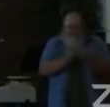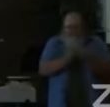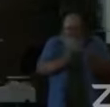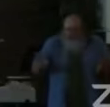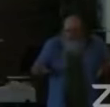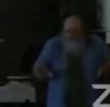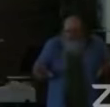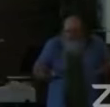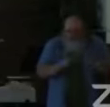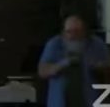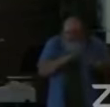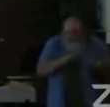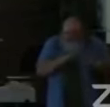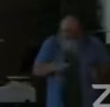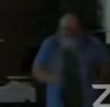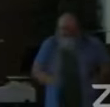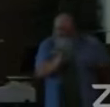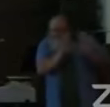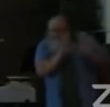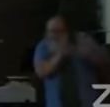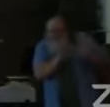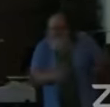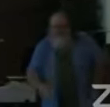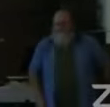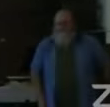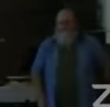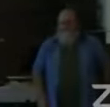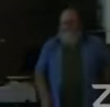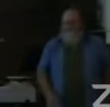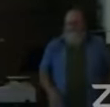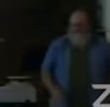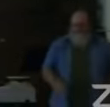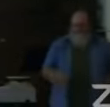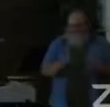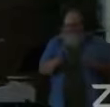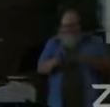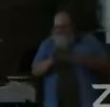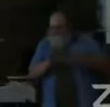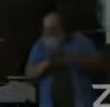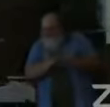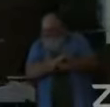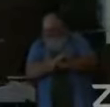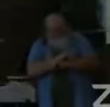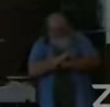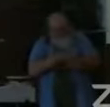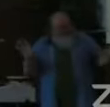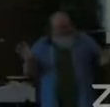anxiety, stress, unrest, or fear. If you take those negative feelings away, what's left?